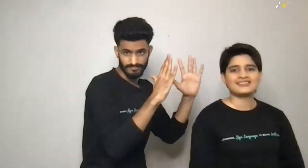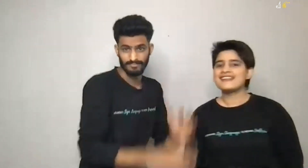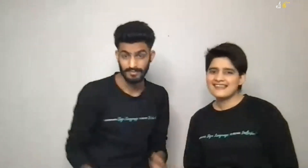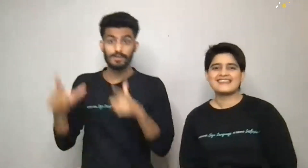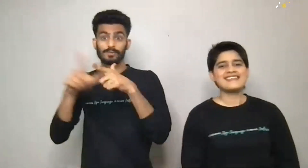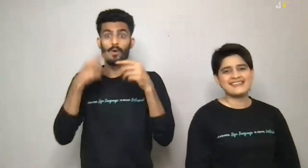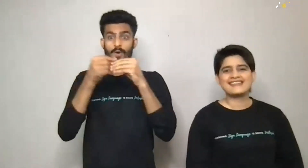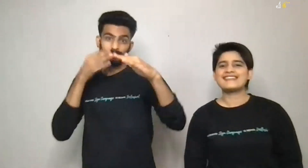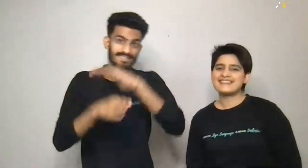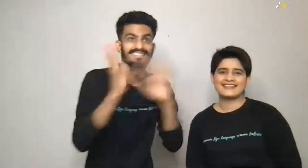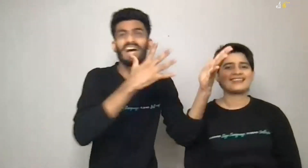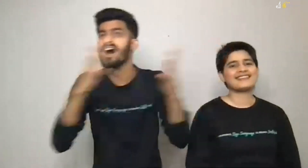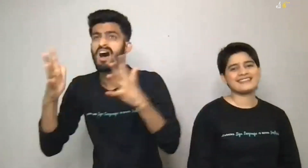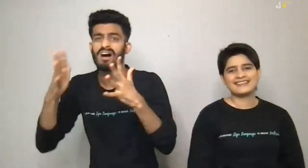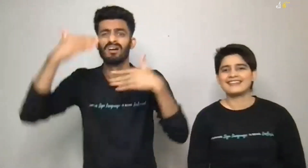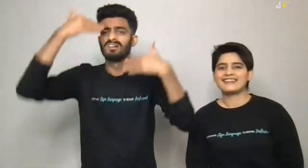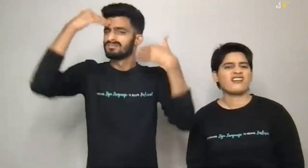Don't say wave.